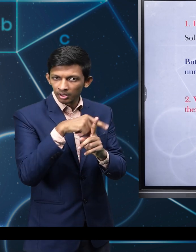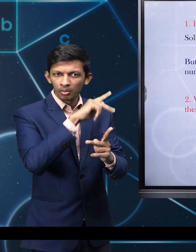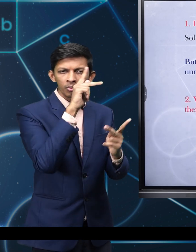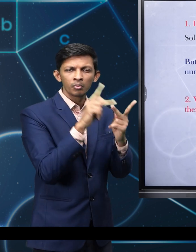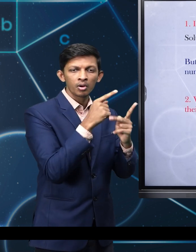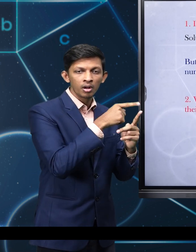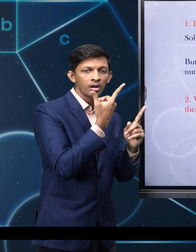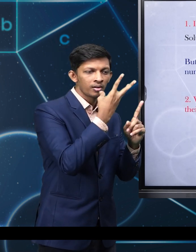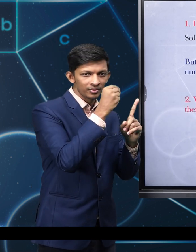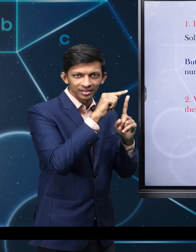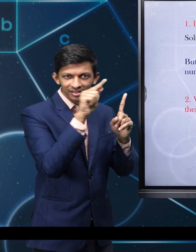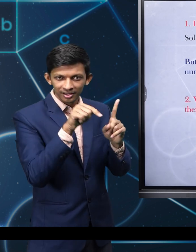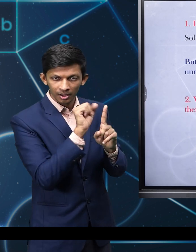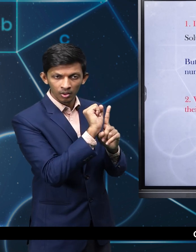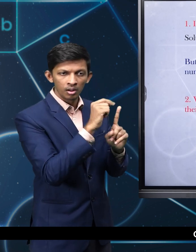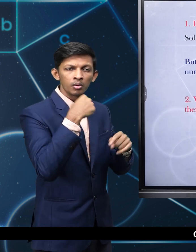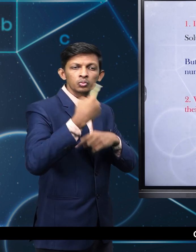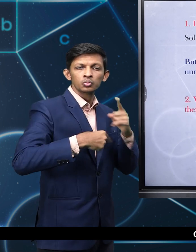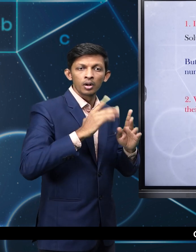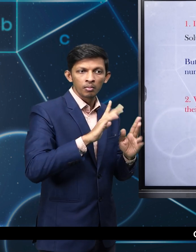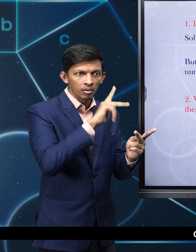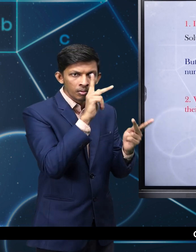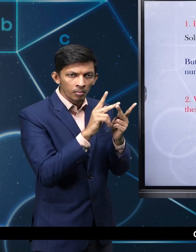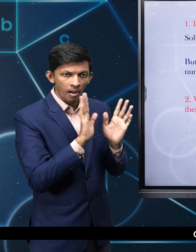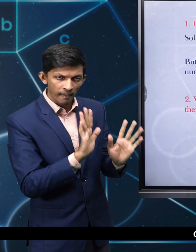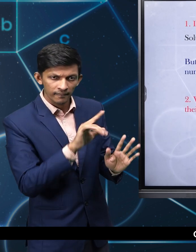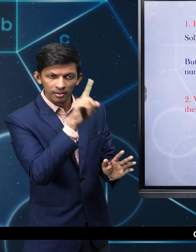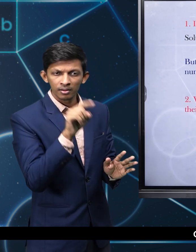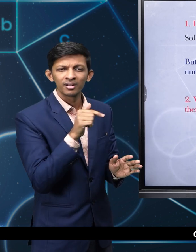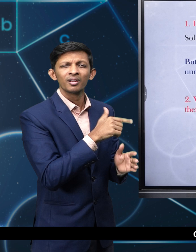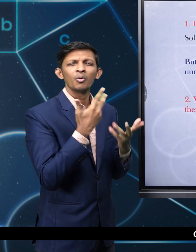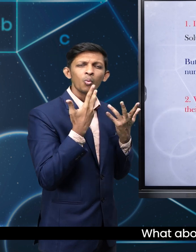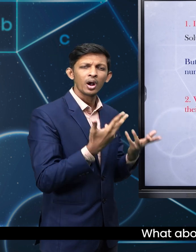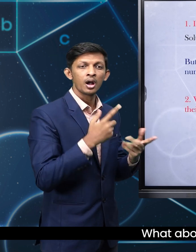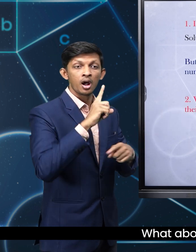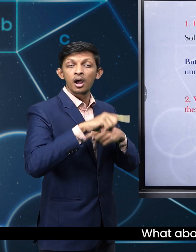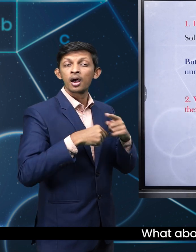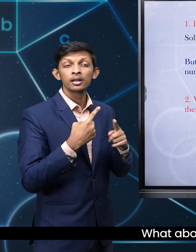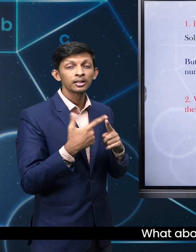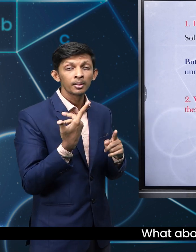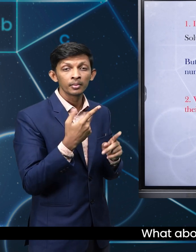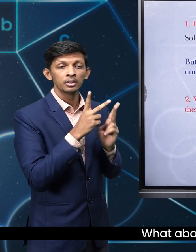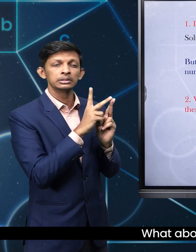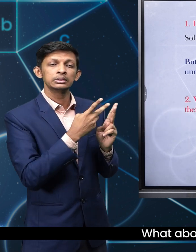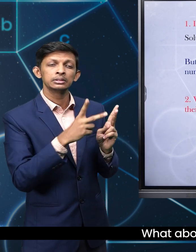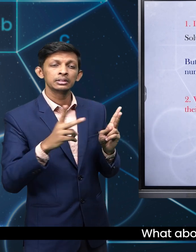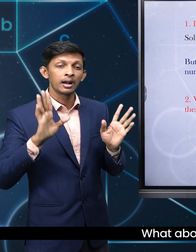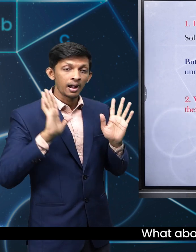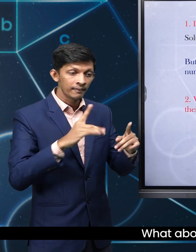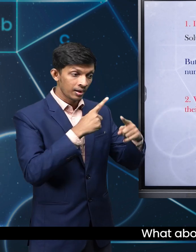Will the sum of two perfect squares always be a perfect square? What about their difference and their product?